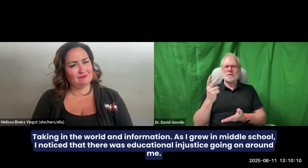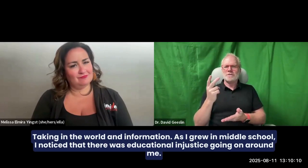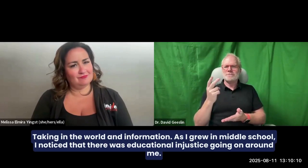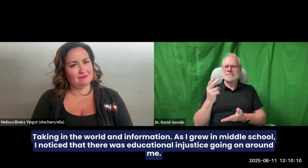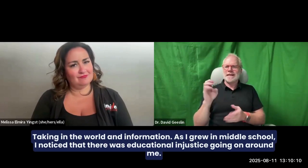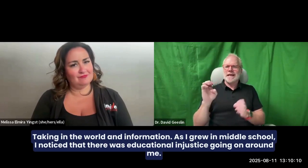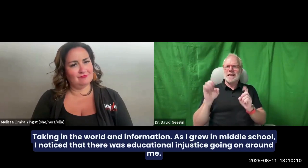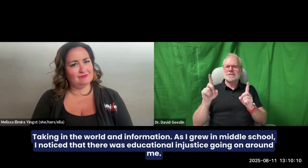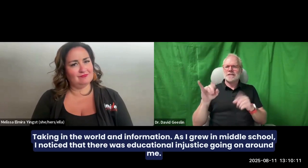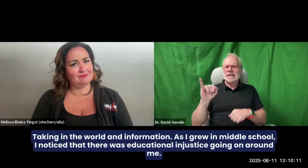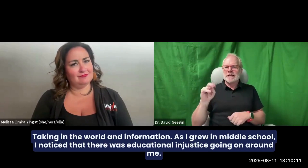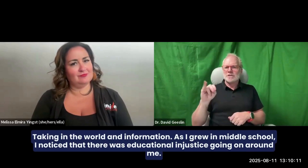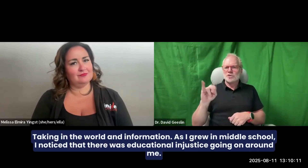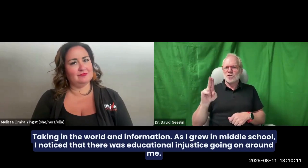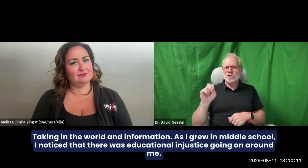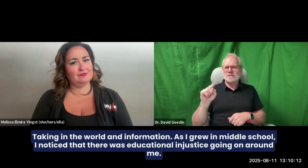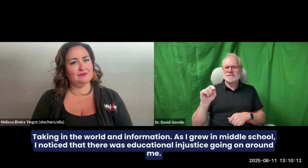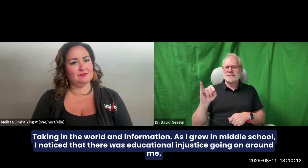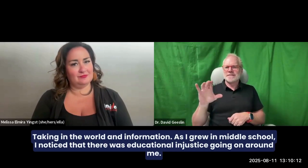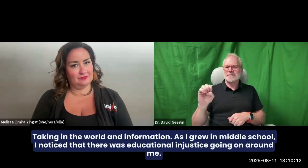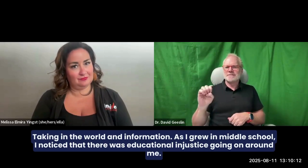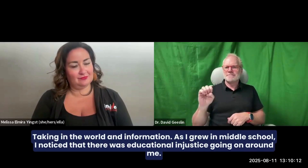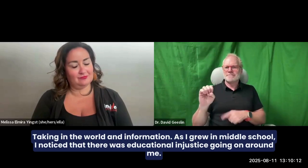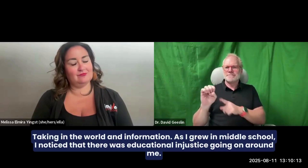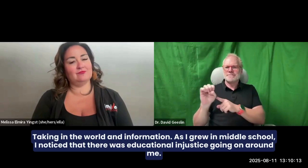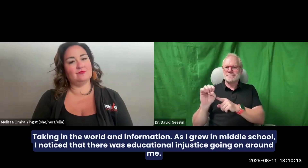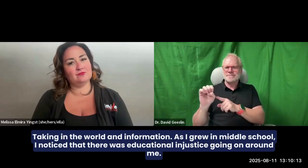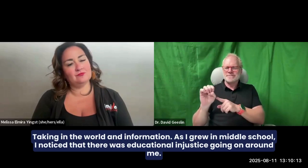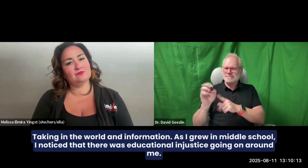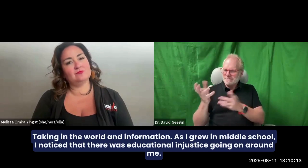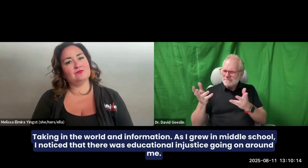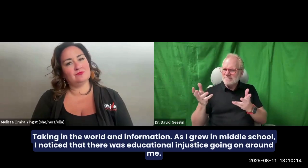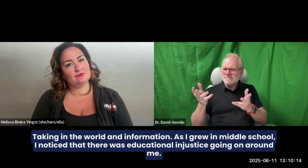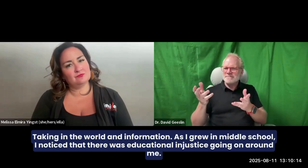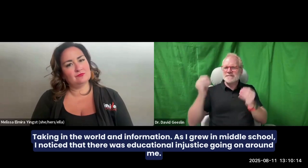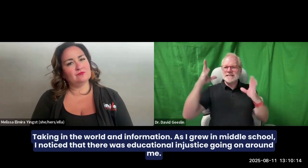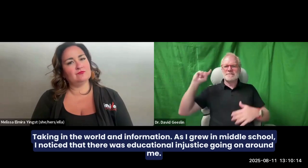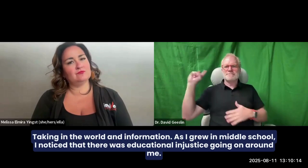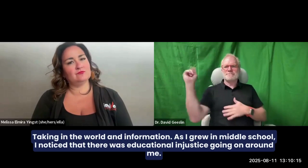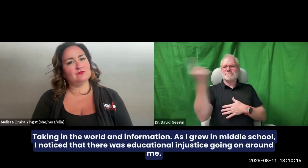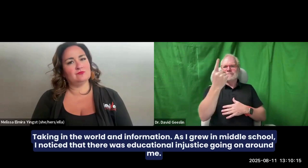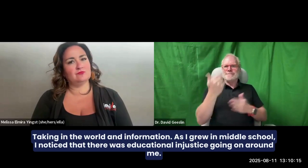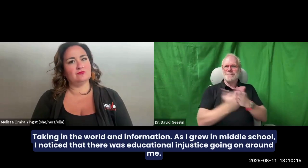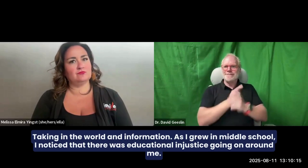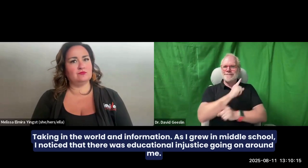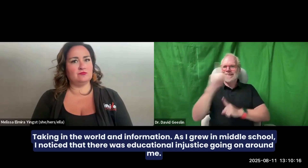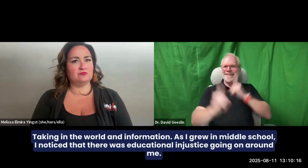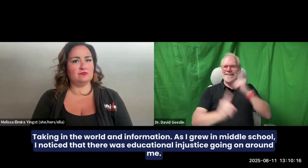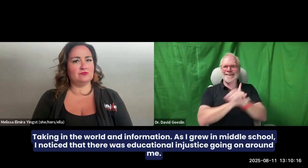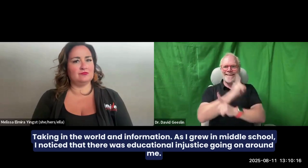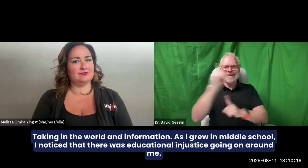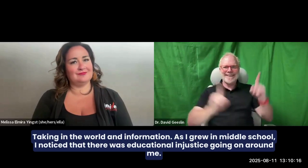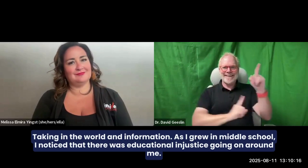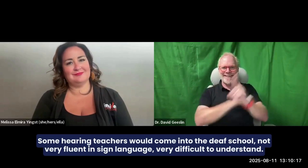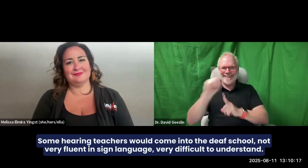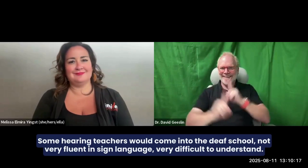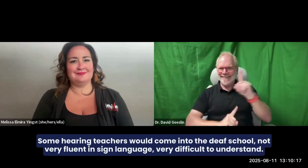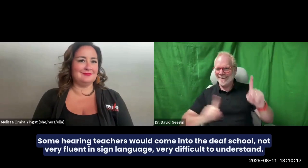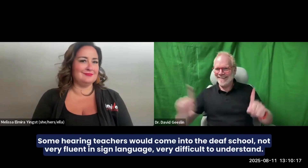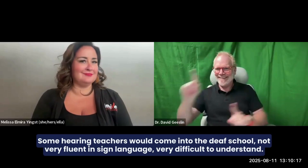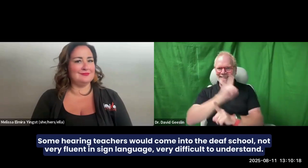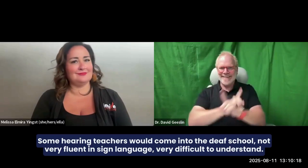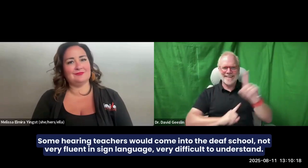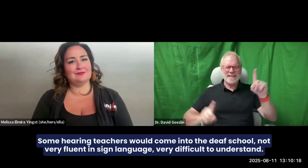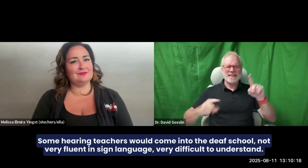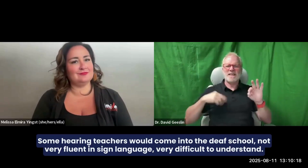world and information. As I grew in middle school, I noticed that there was educational injustice going on around me.